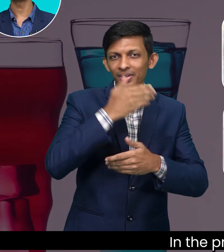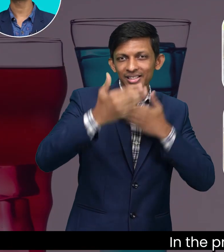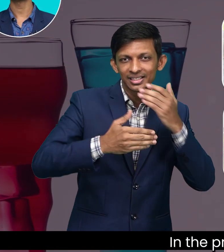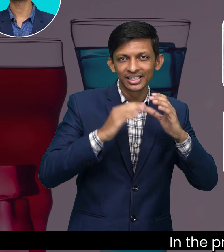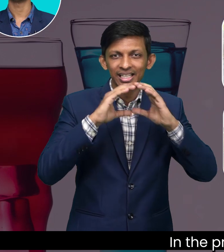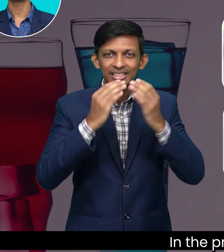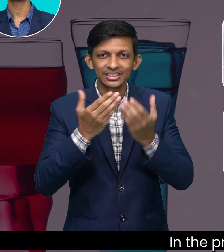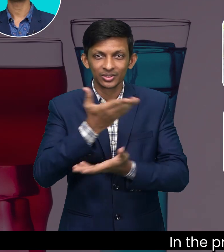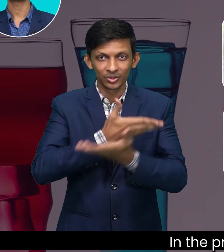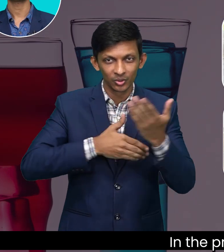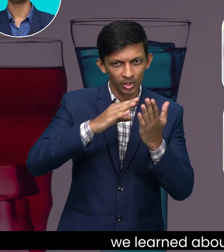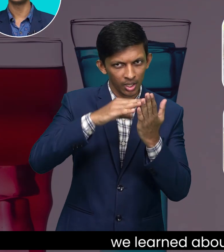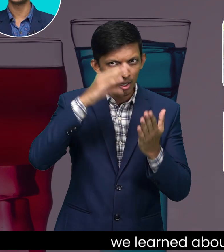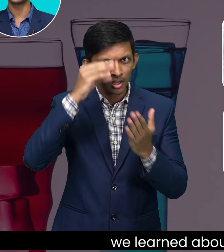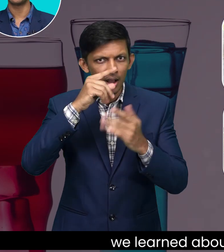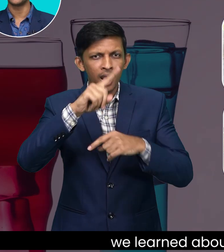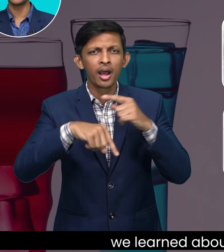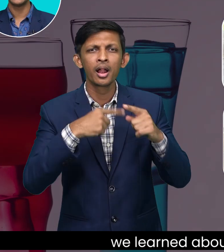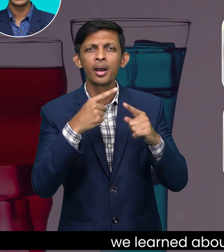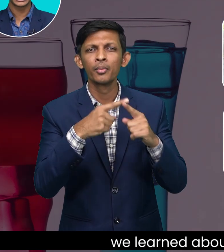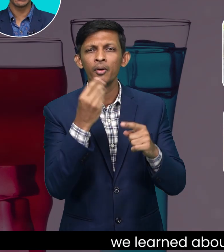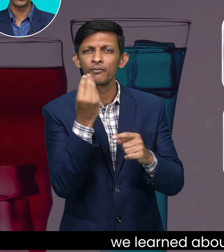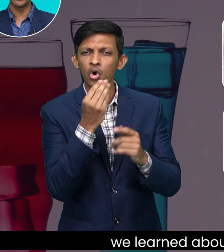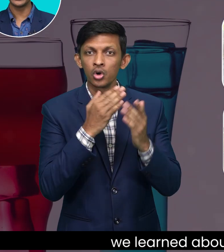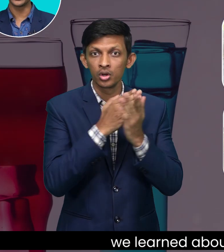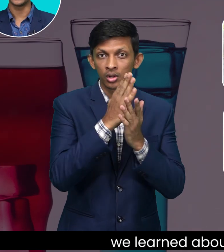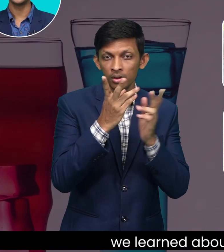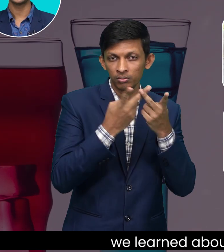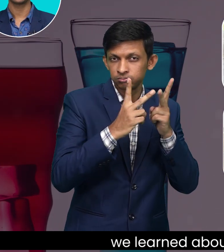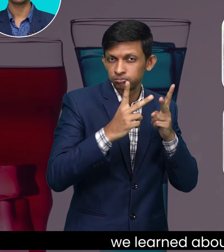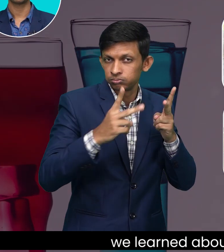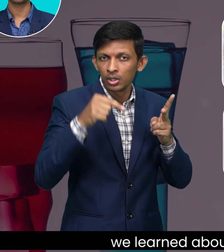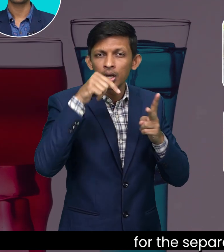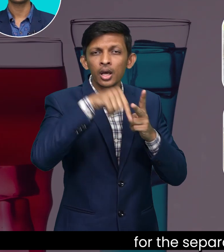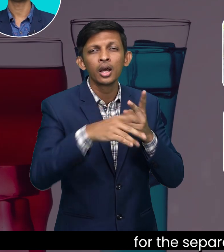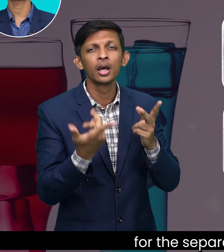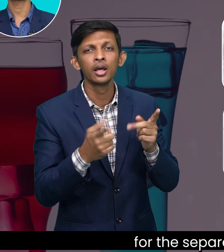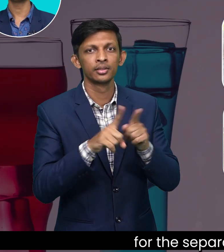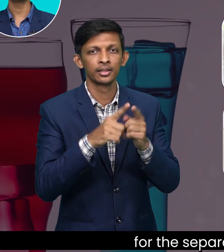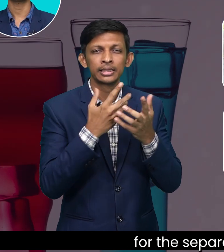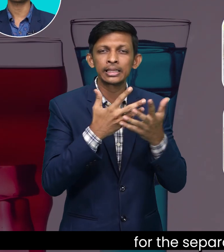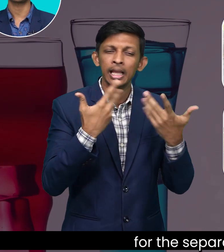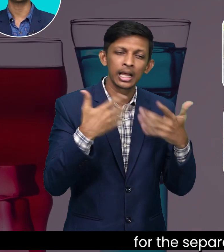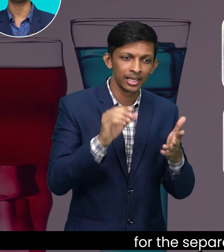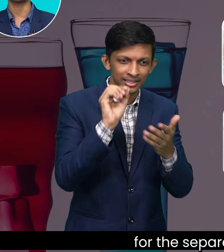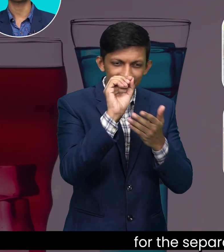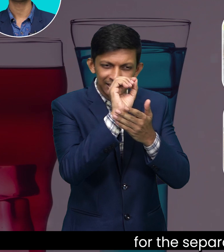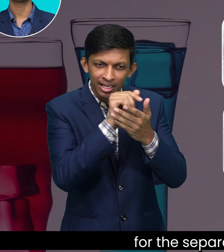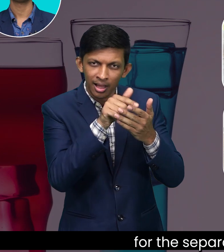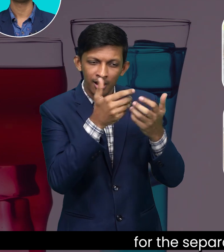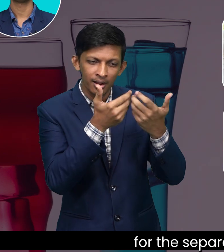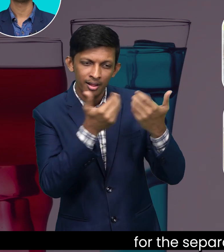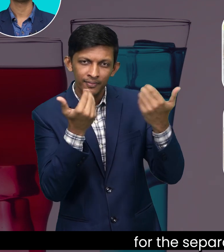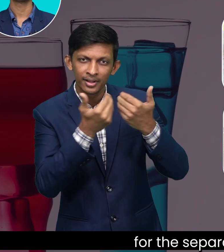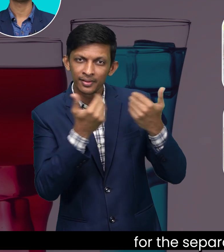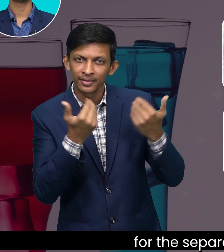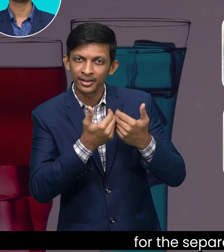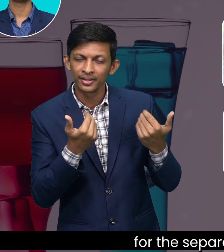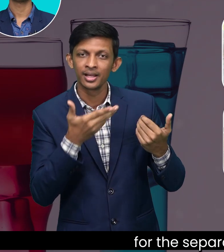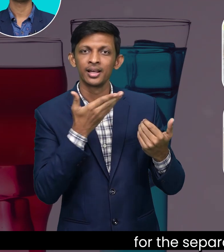In the previous session, we learned about some of the methods for the separation of substances.